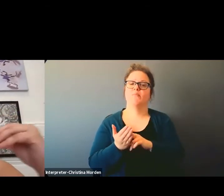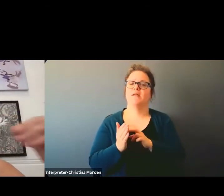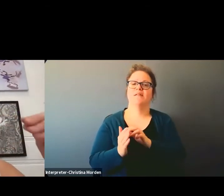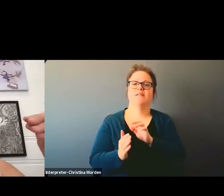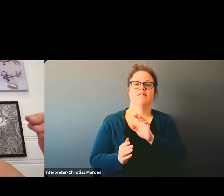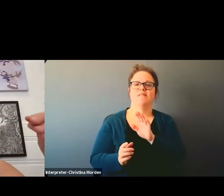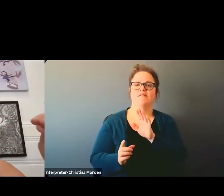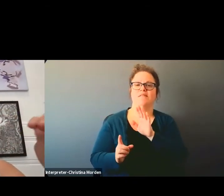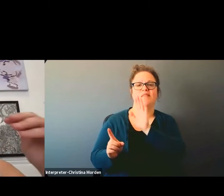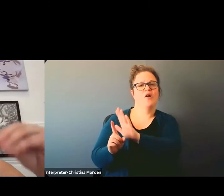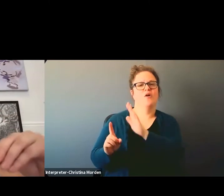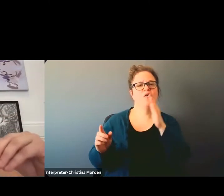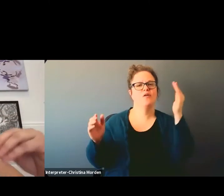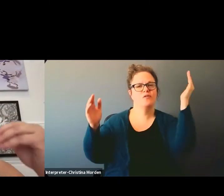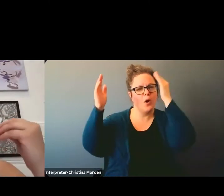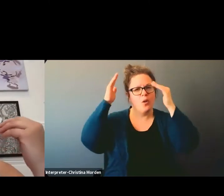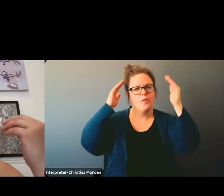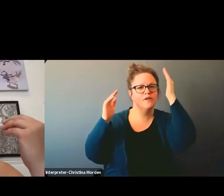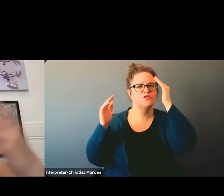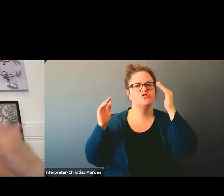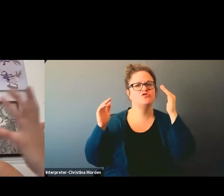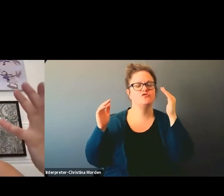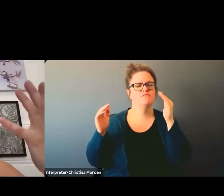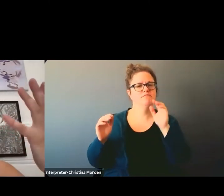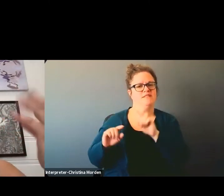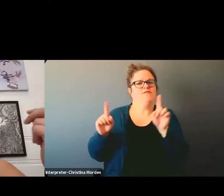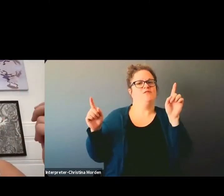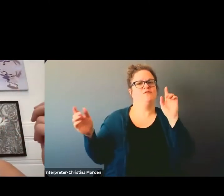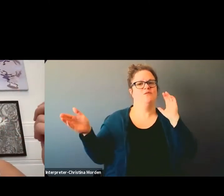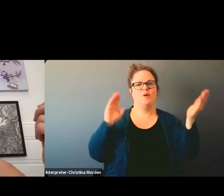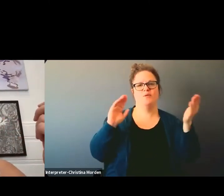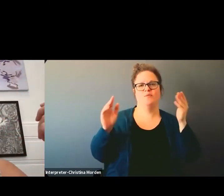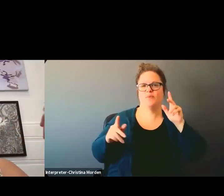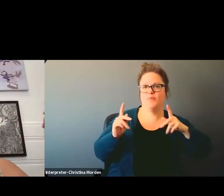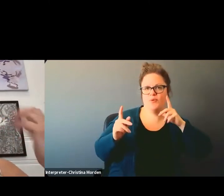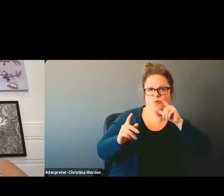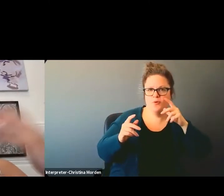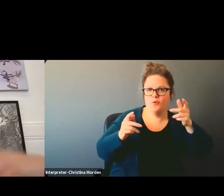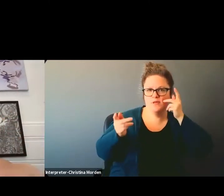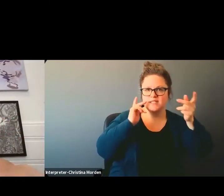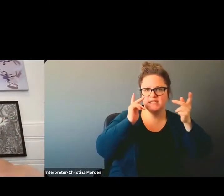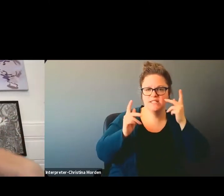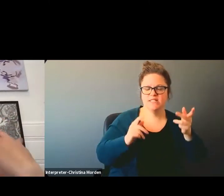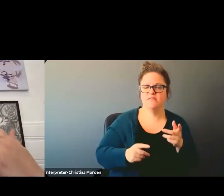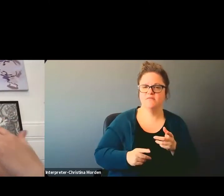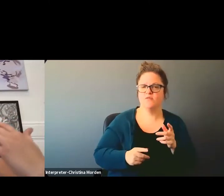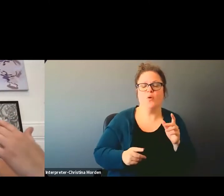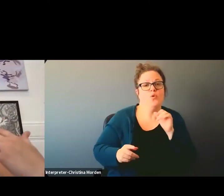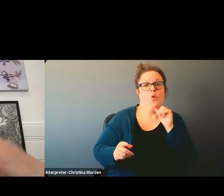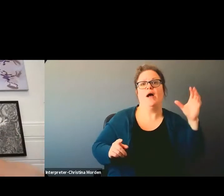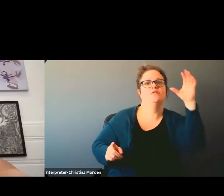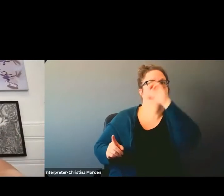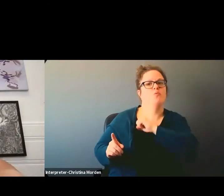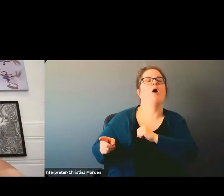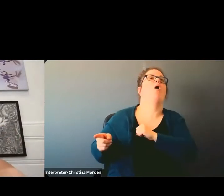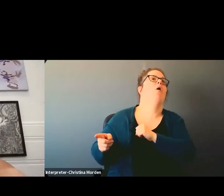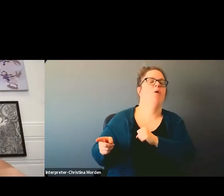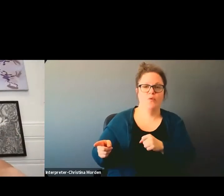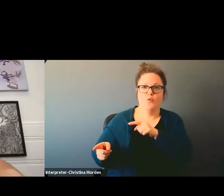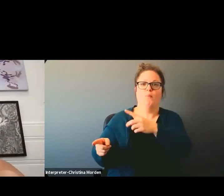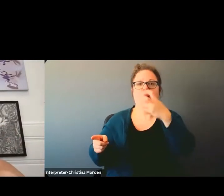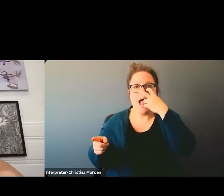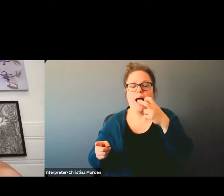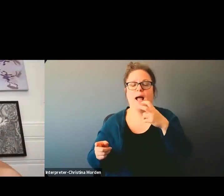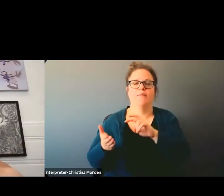of references that people who see do. So don't assume that just because someone's blind that they have